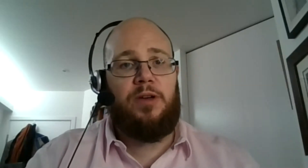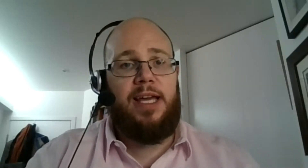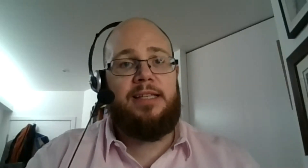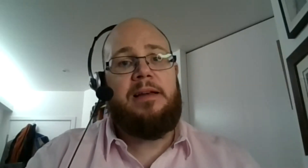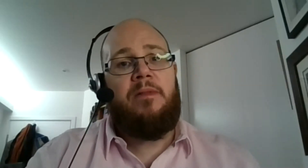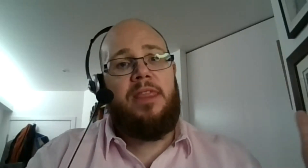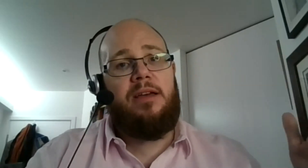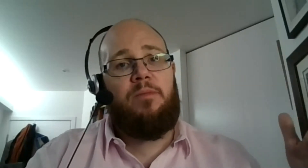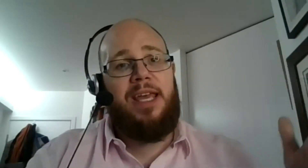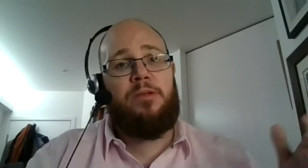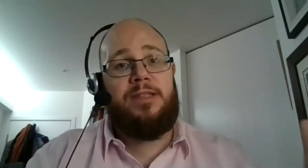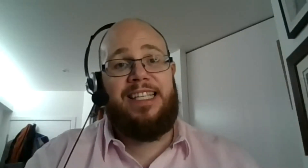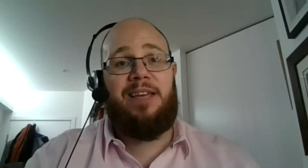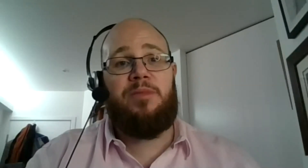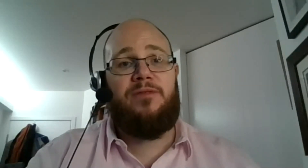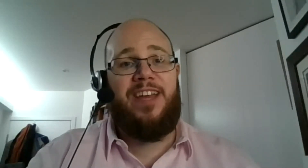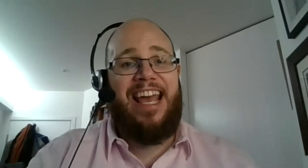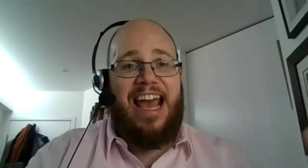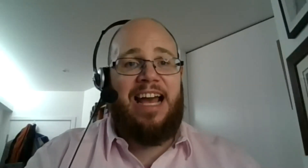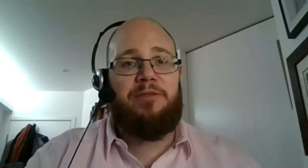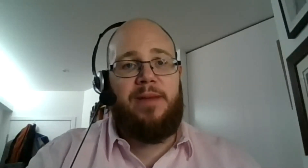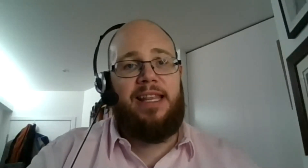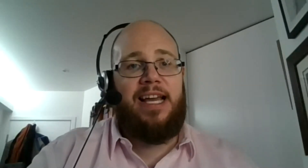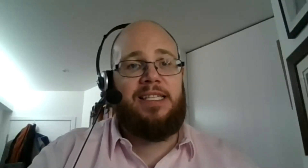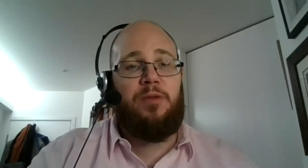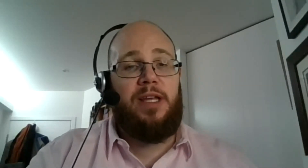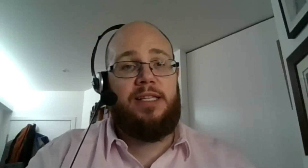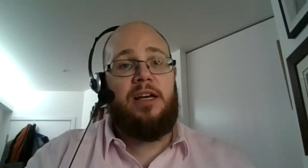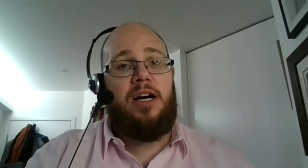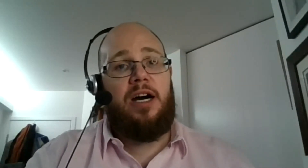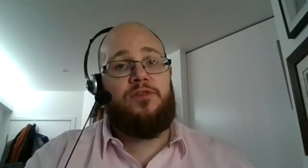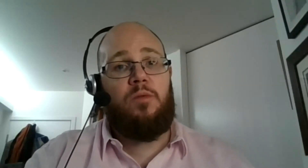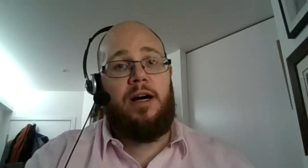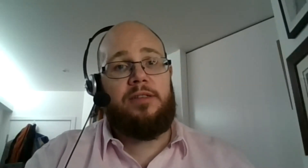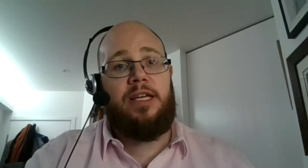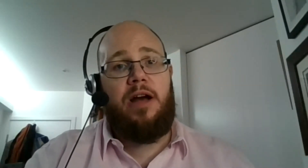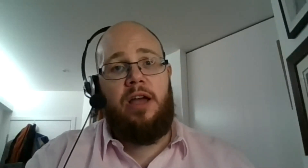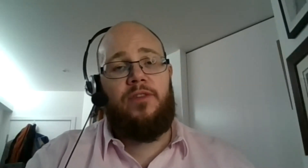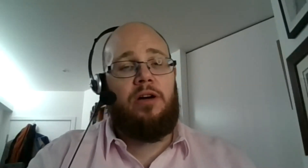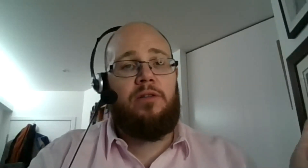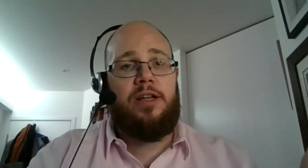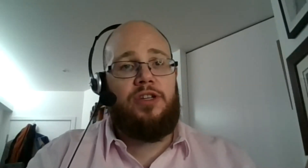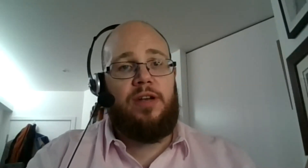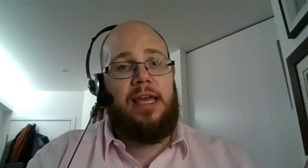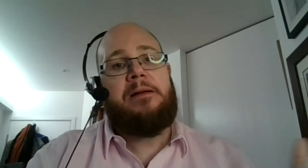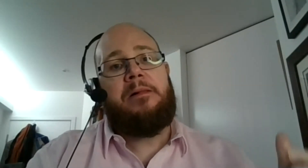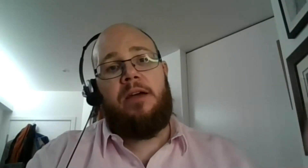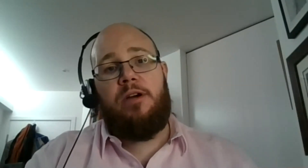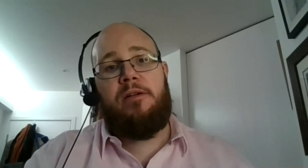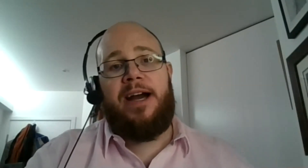antibodies, that people seem to forget how to make the antibodies after a while. So over the whole country, where about a